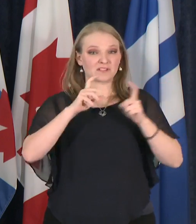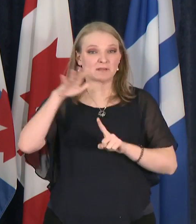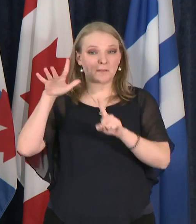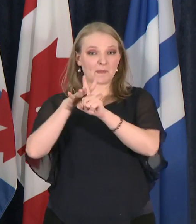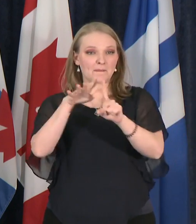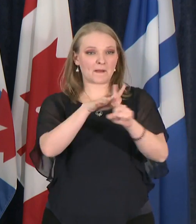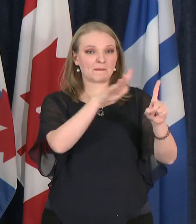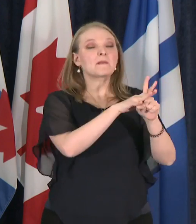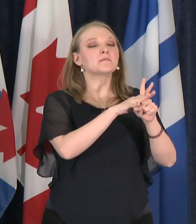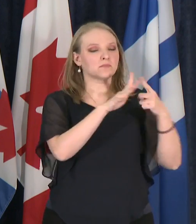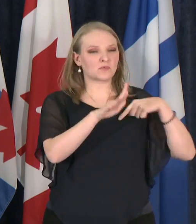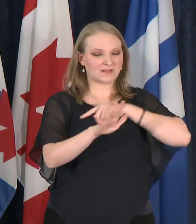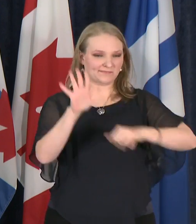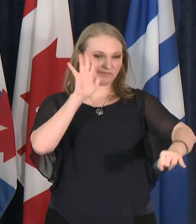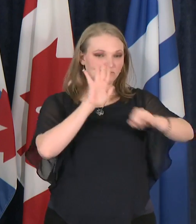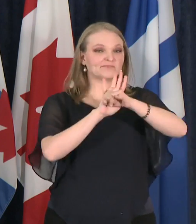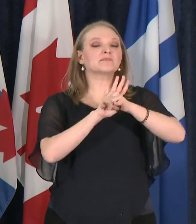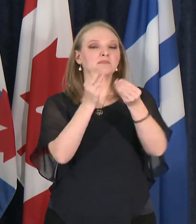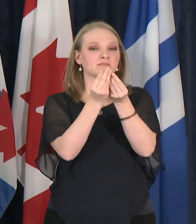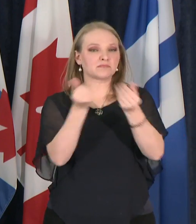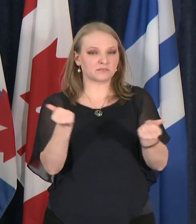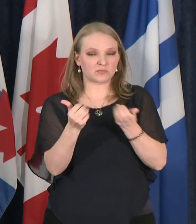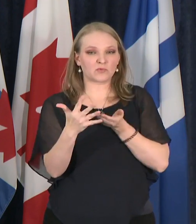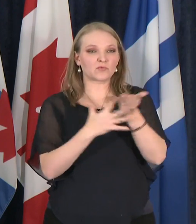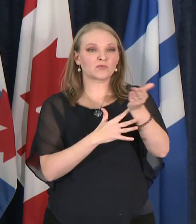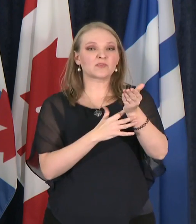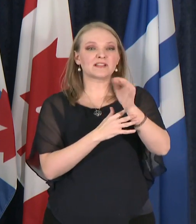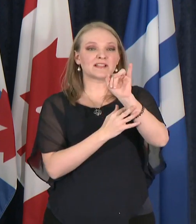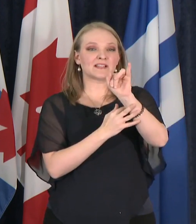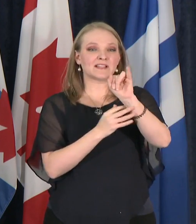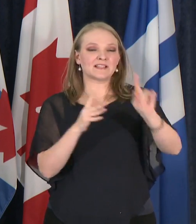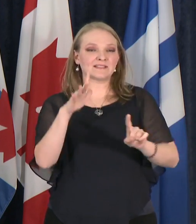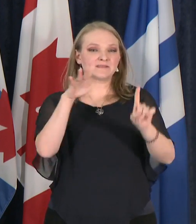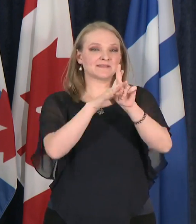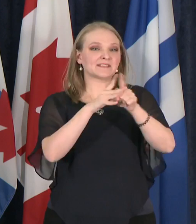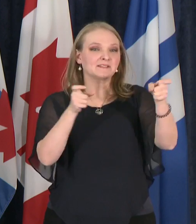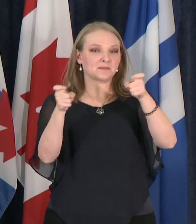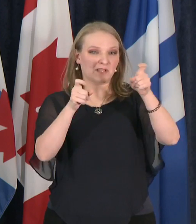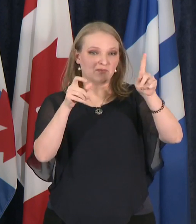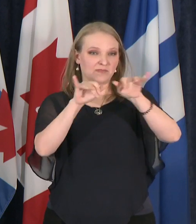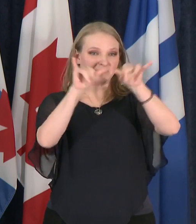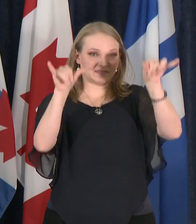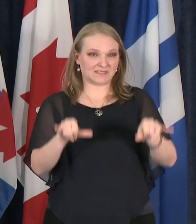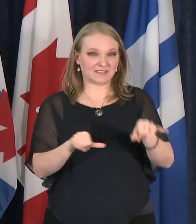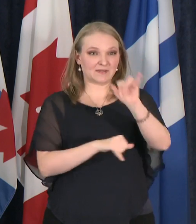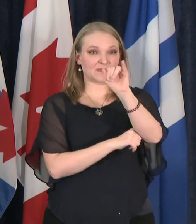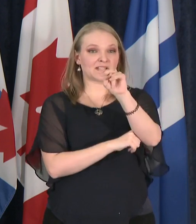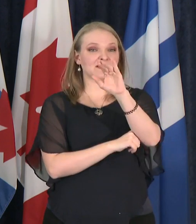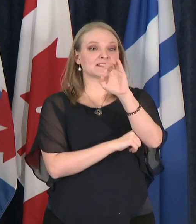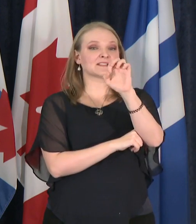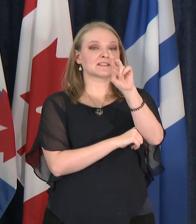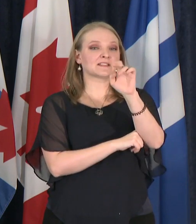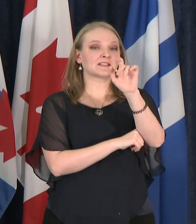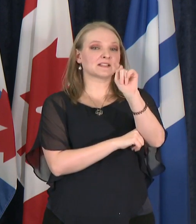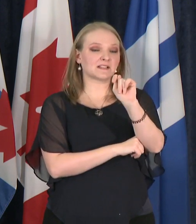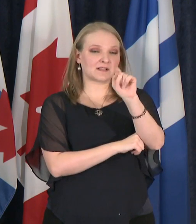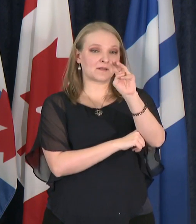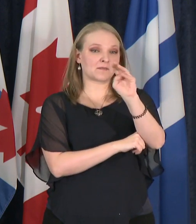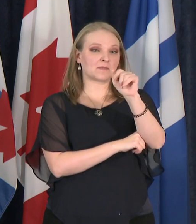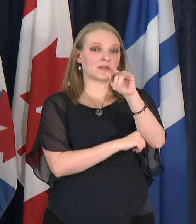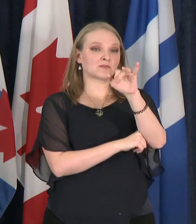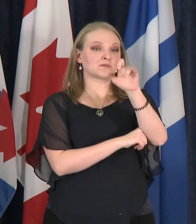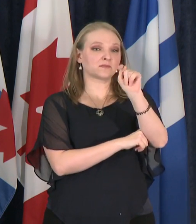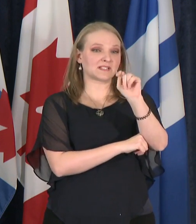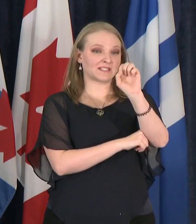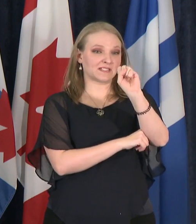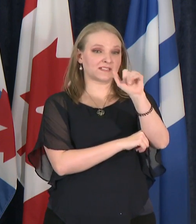readily identified and addressed through the incident management system. First, let me remind everyone of the city